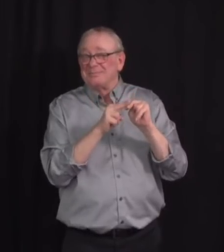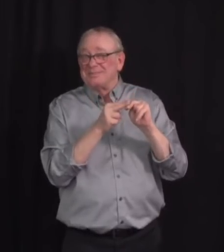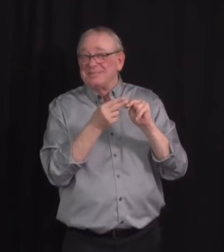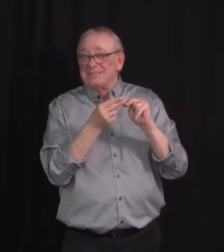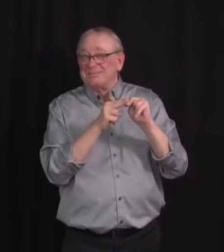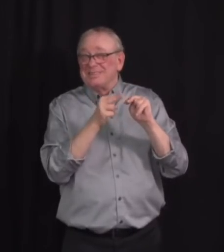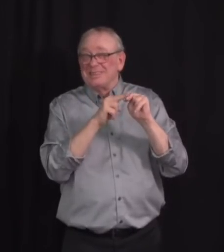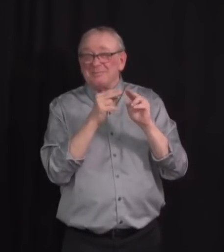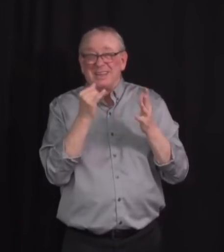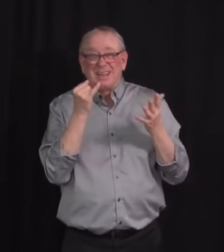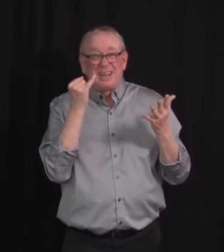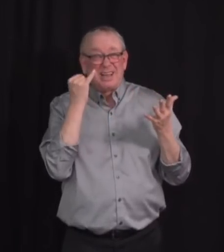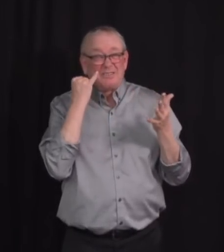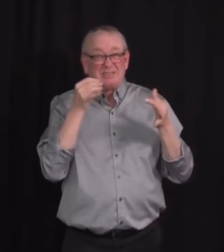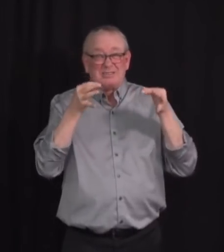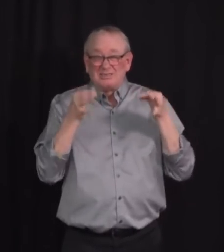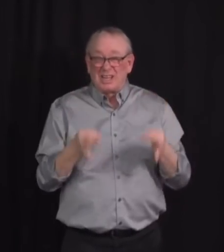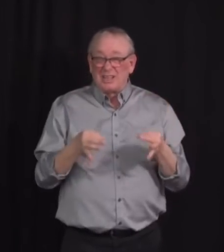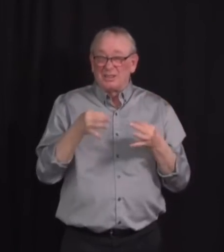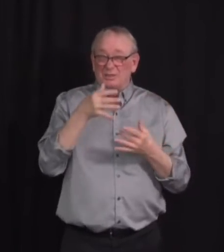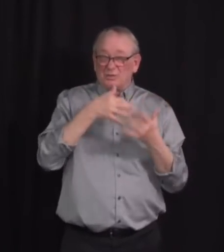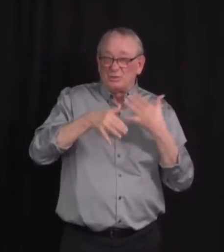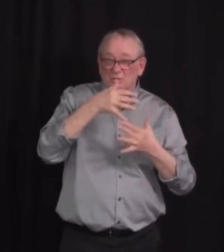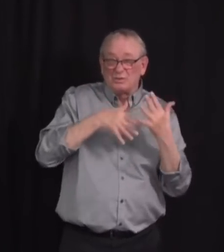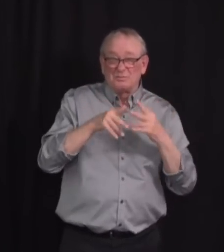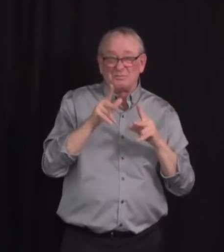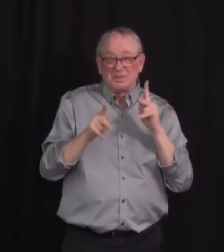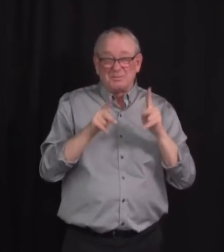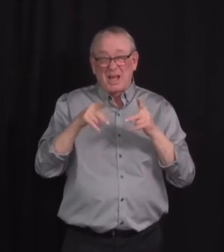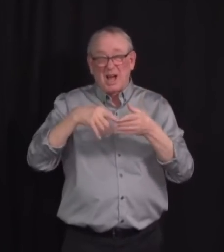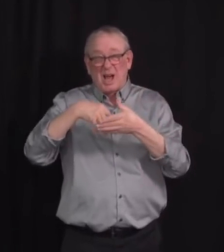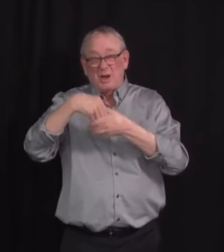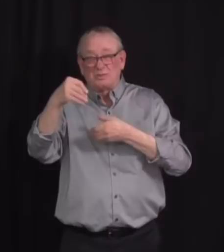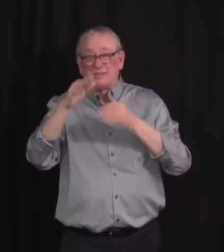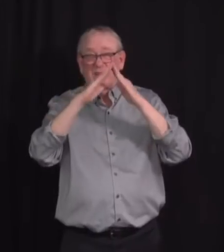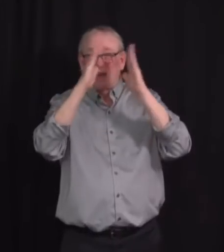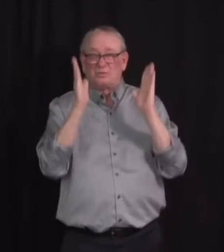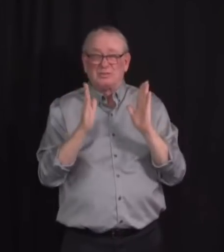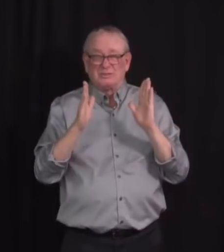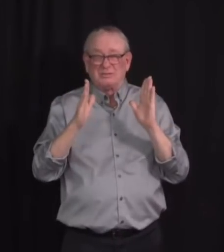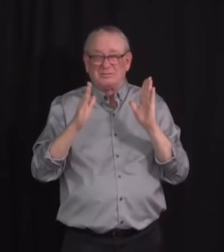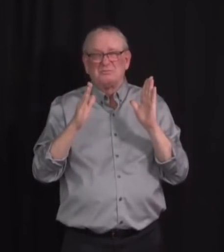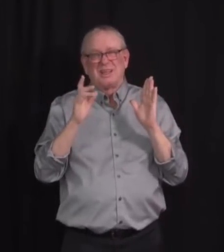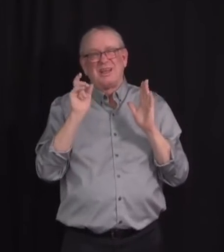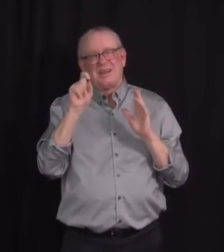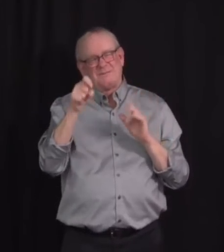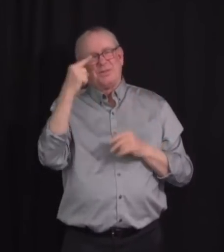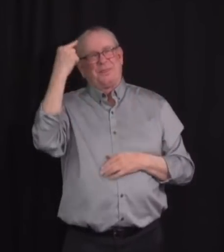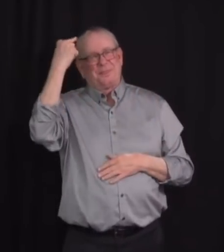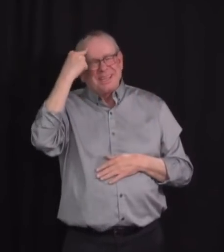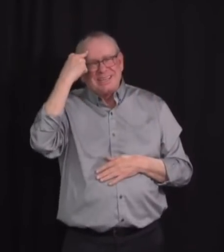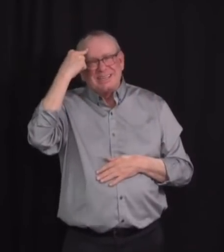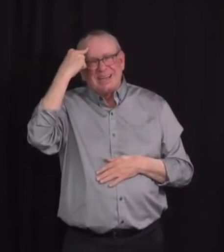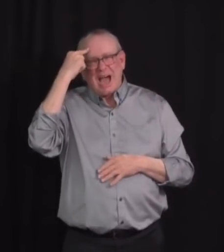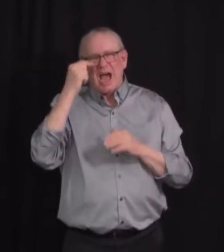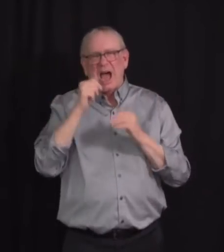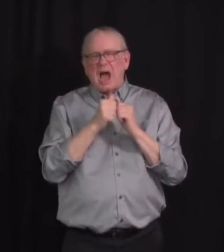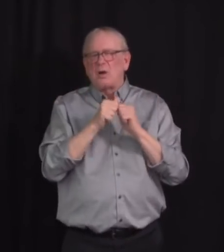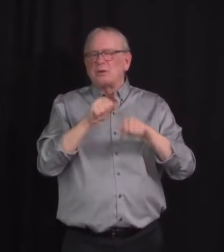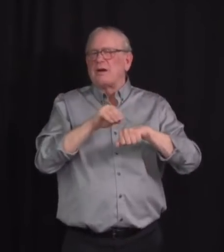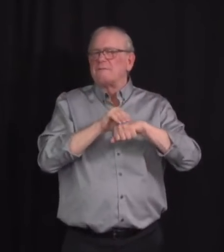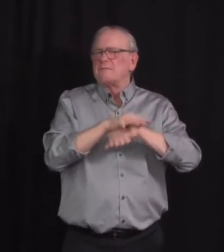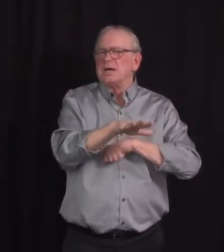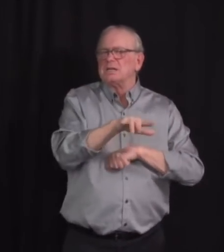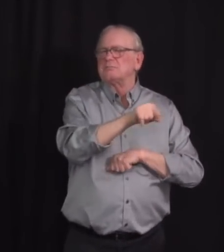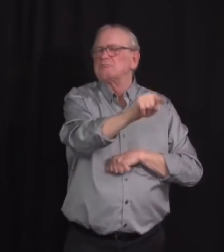outside your household. And again, if people are feeling isolated, as I know many, many are, consider